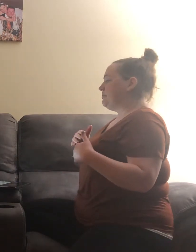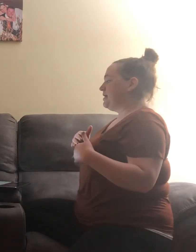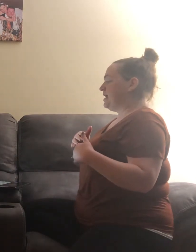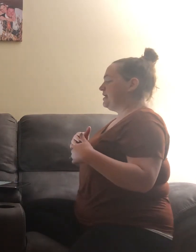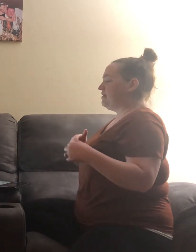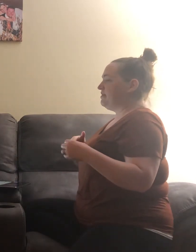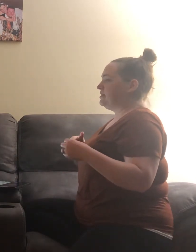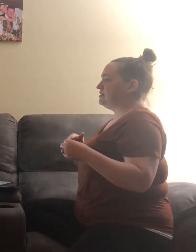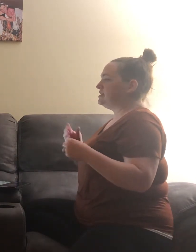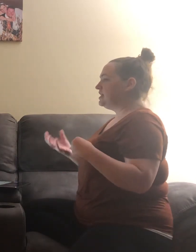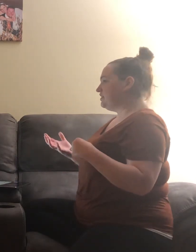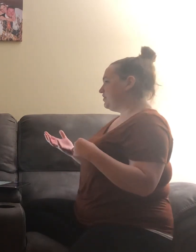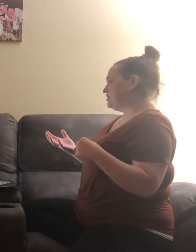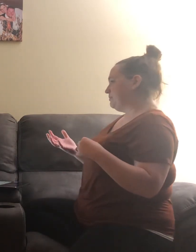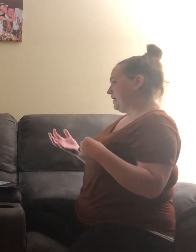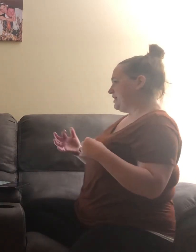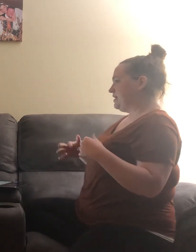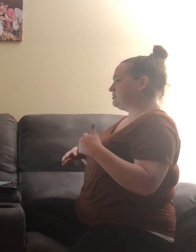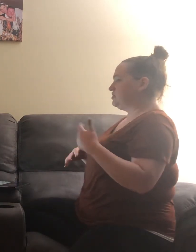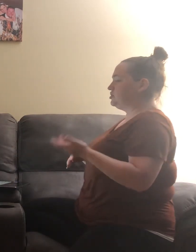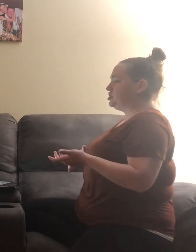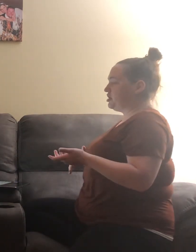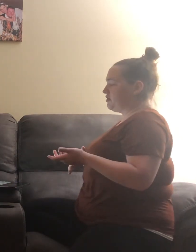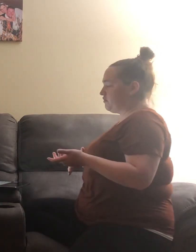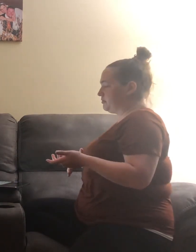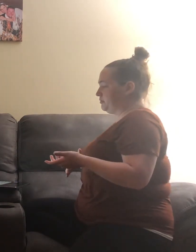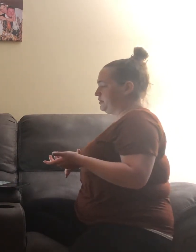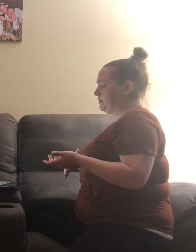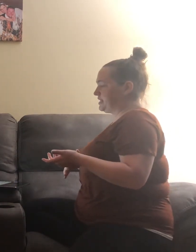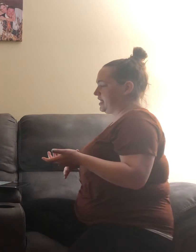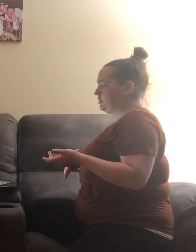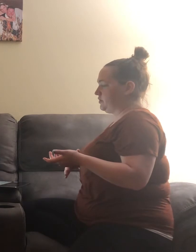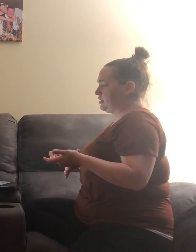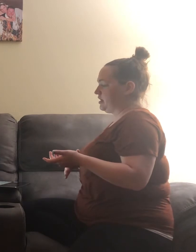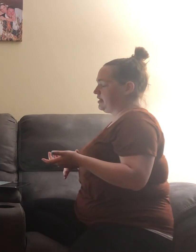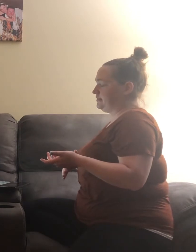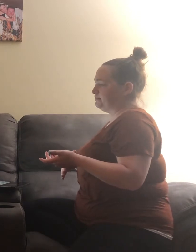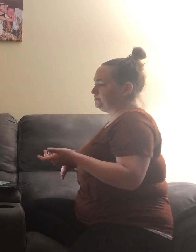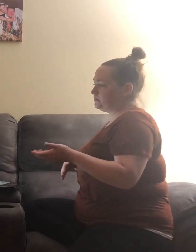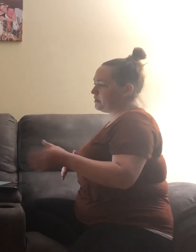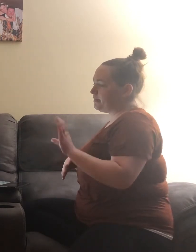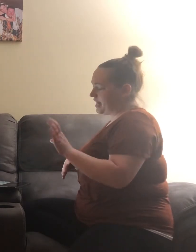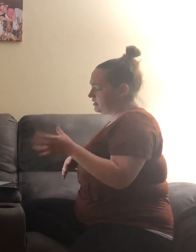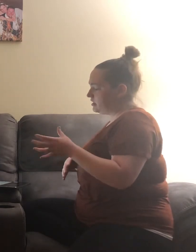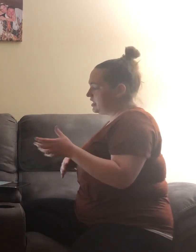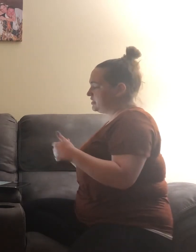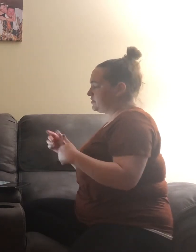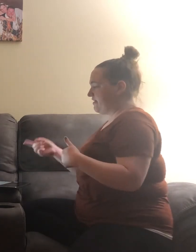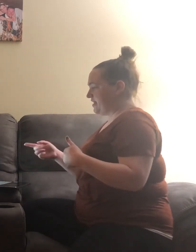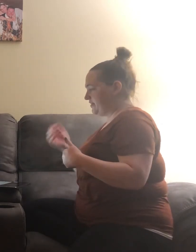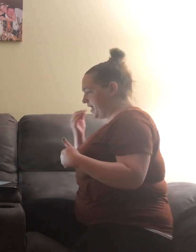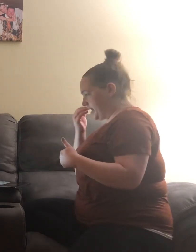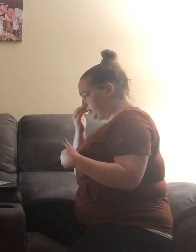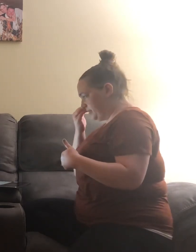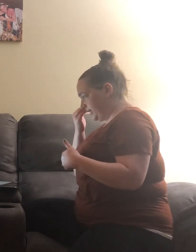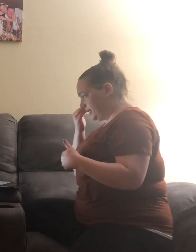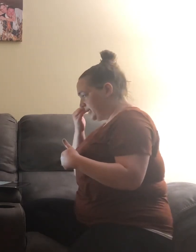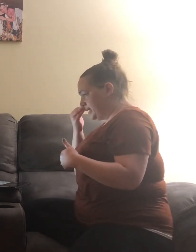and Singulair is the brand name, so the generic form will be what's on your bottle. So I have that on the action plan.